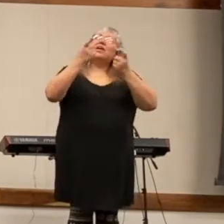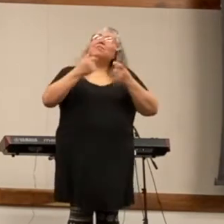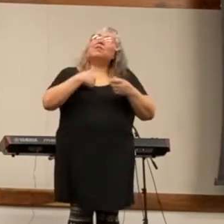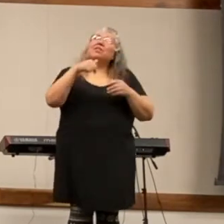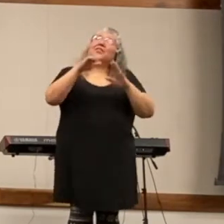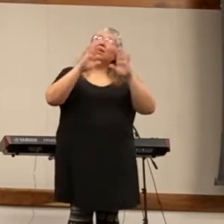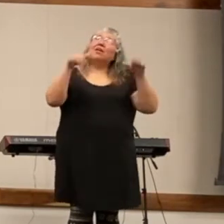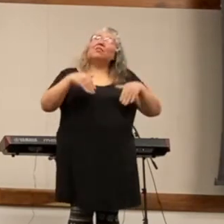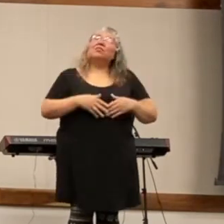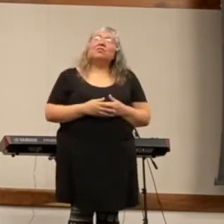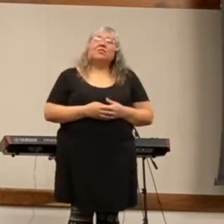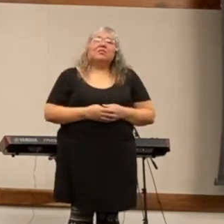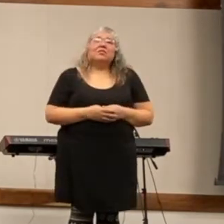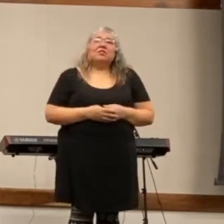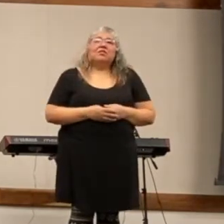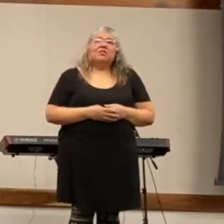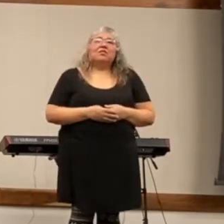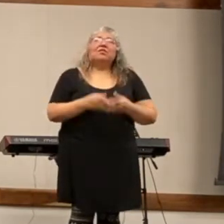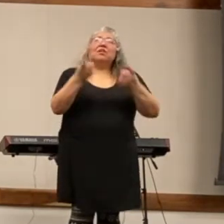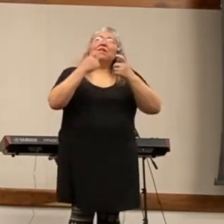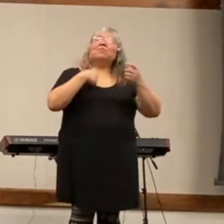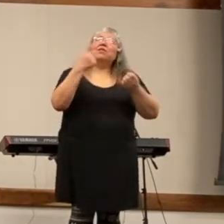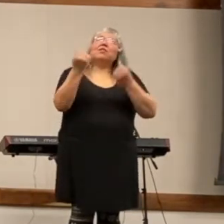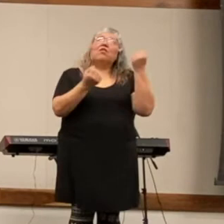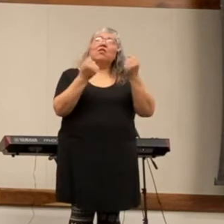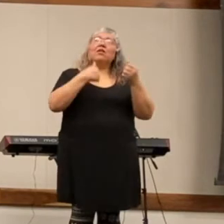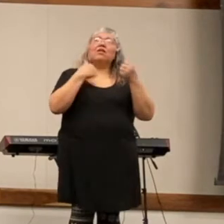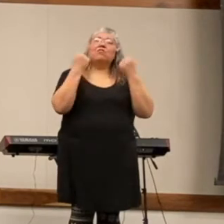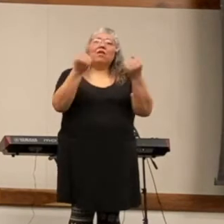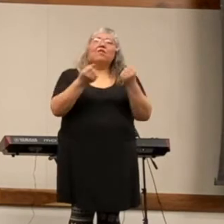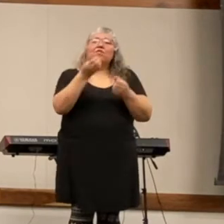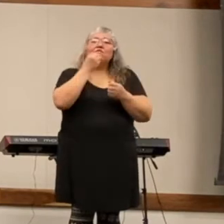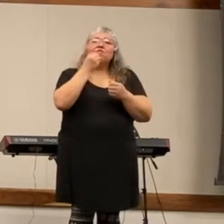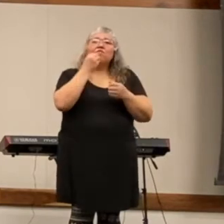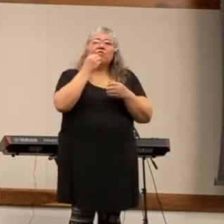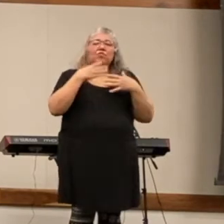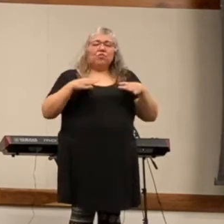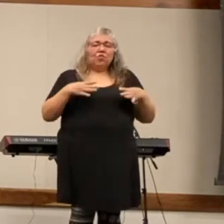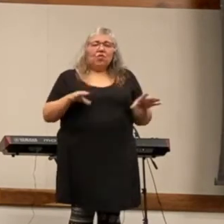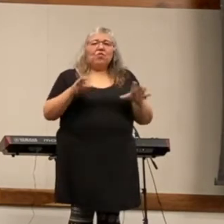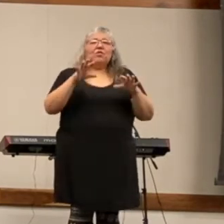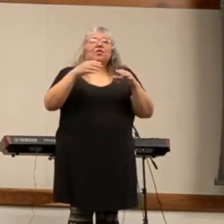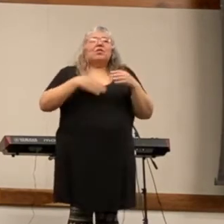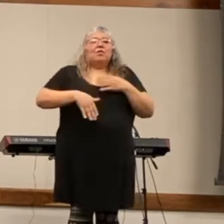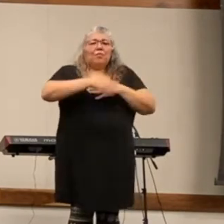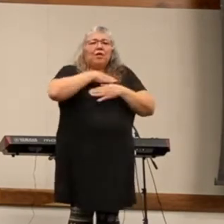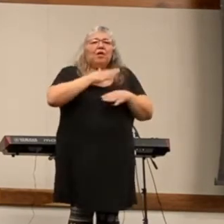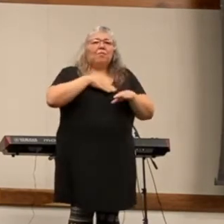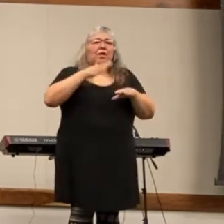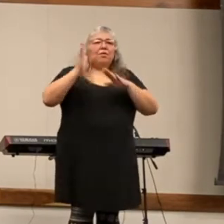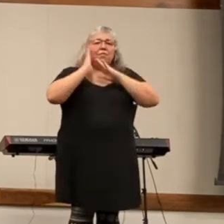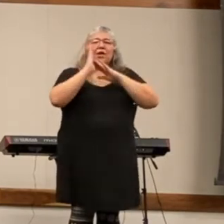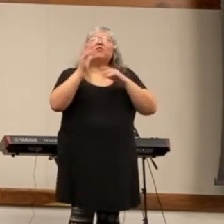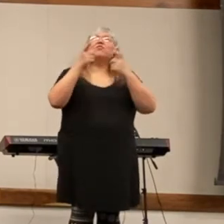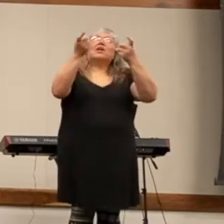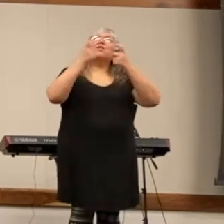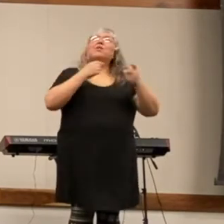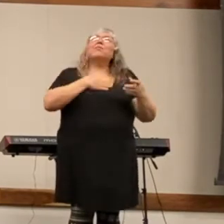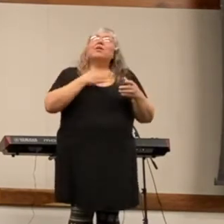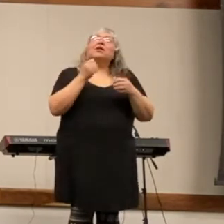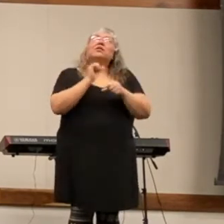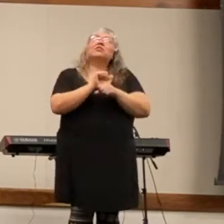house. You gave me the cars I drive, the food that I eat, the clothes that I wear, the blankets on my bed. You gave me my